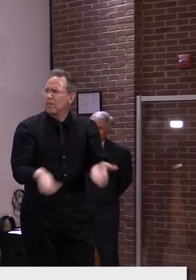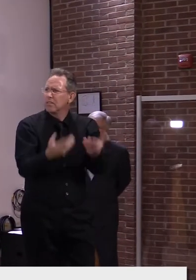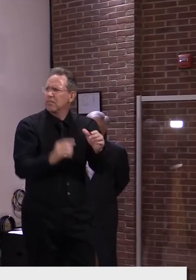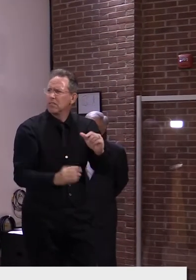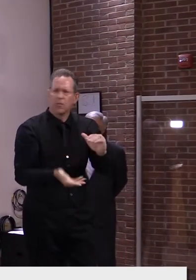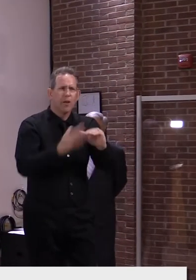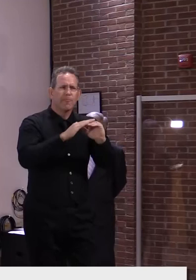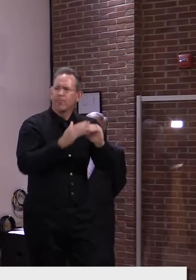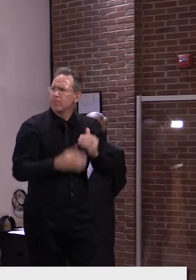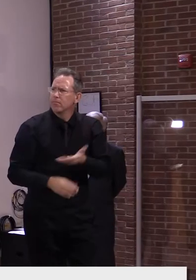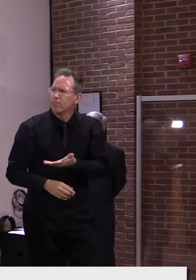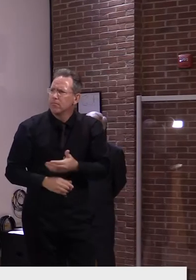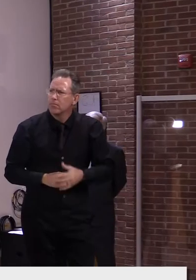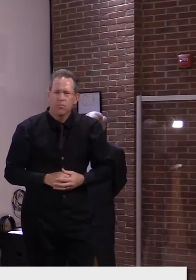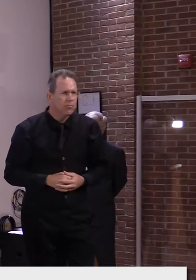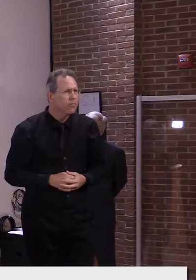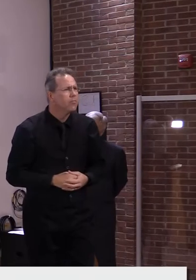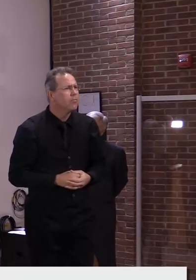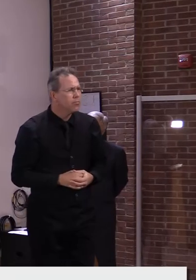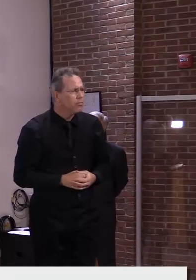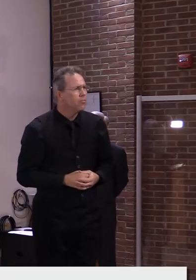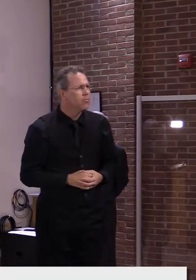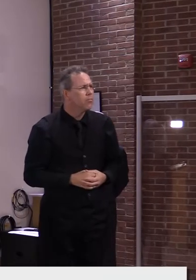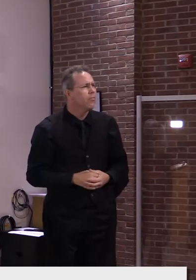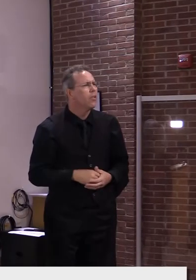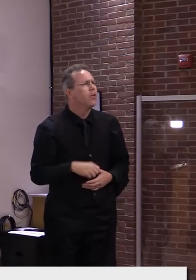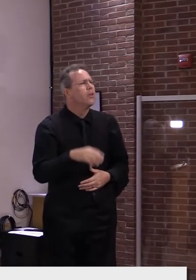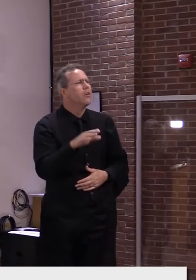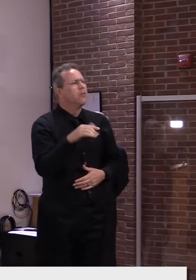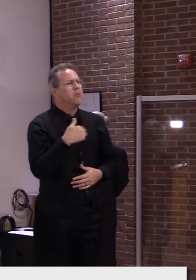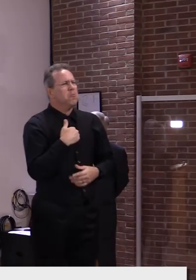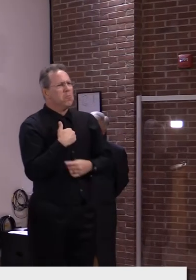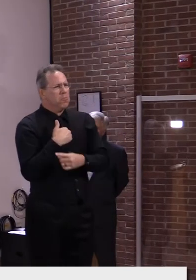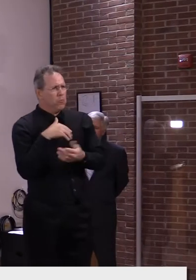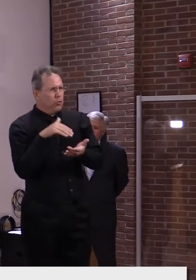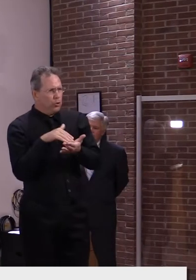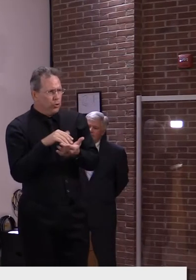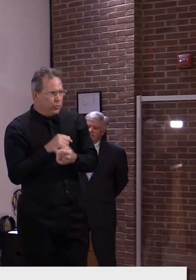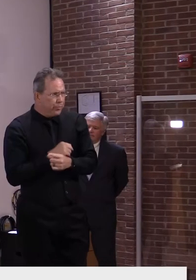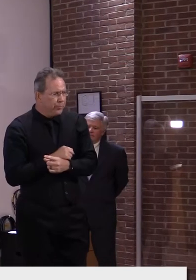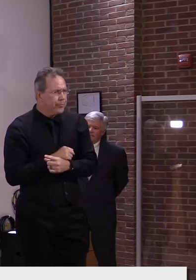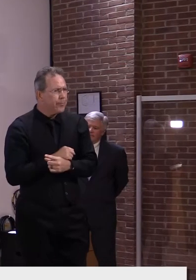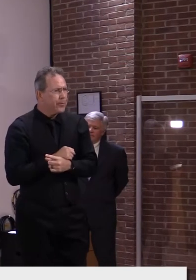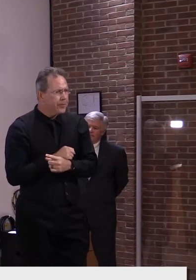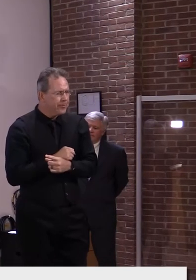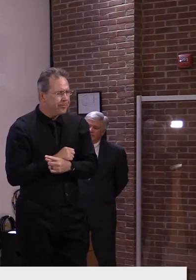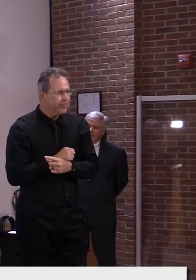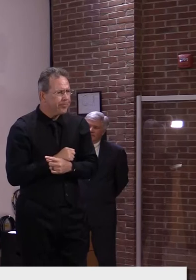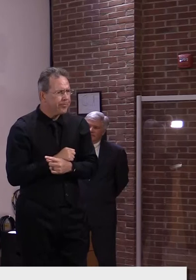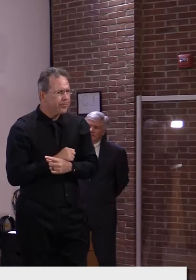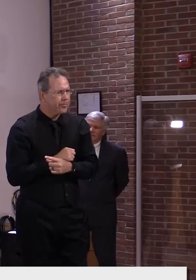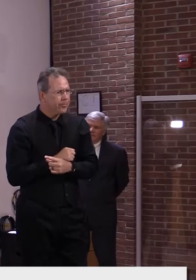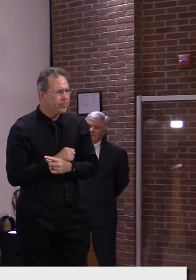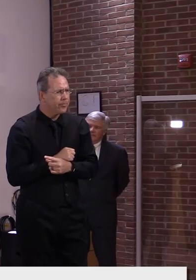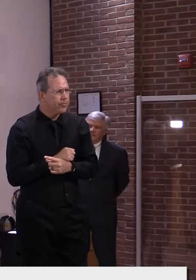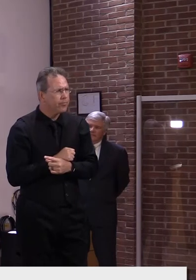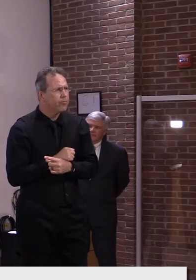Yeah, hi, this is Dr. Levine. We have already run a number of Abenaki